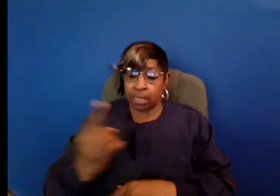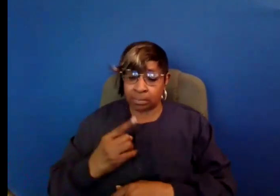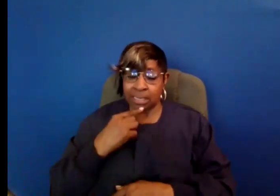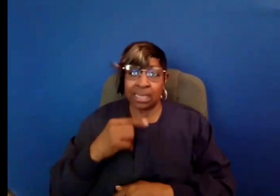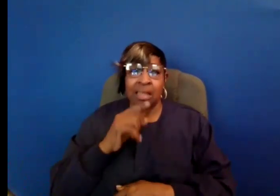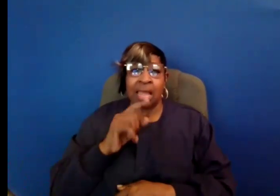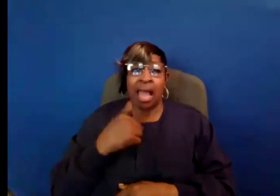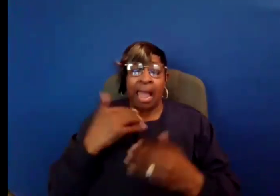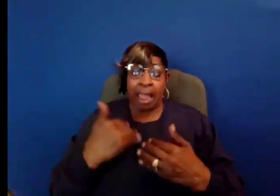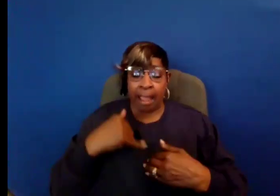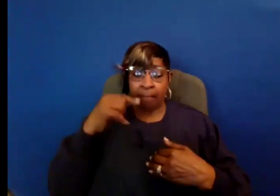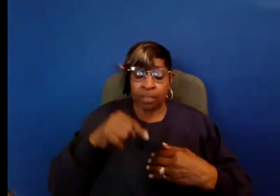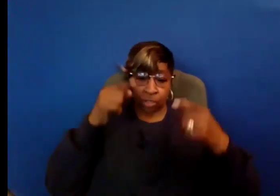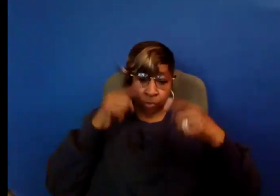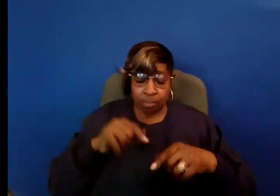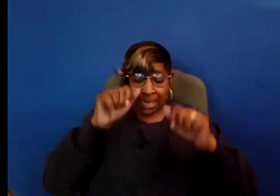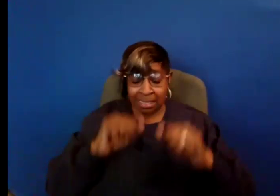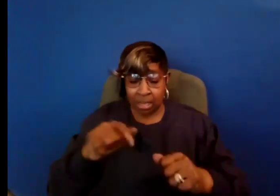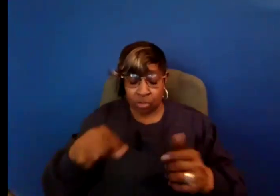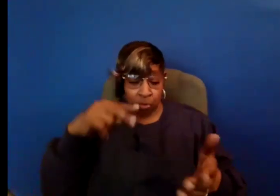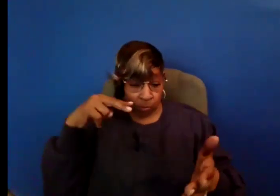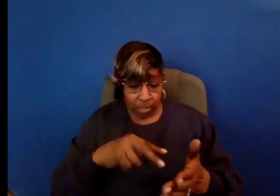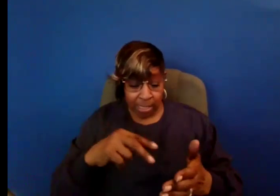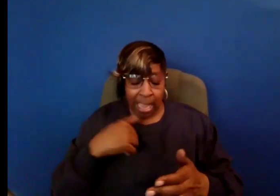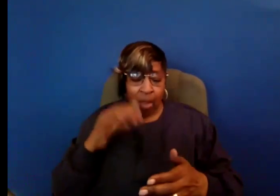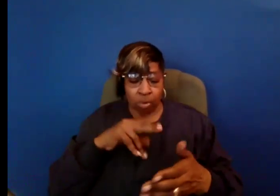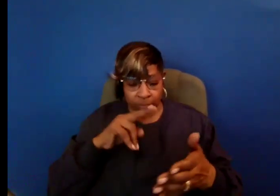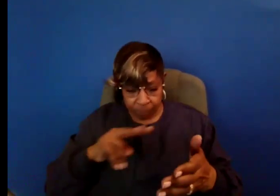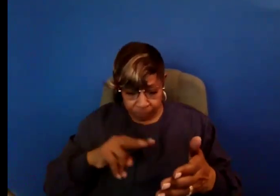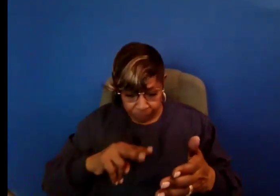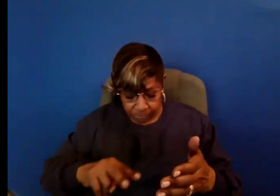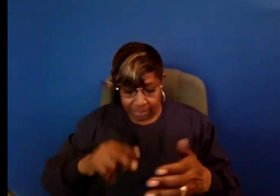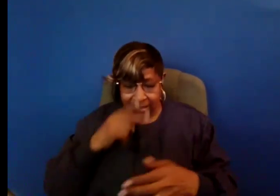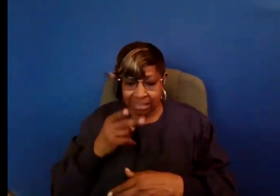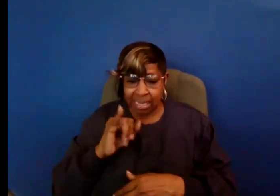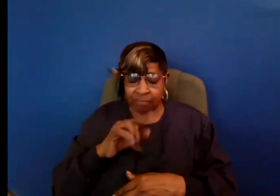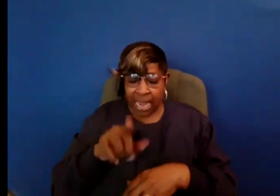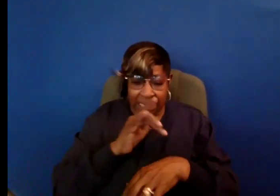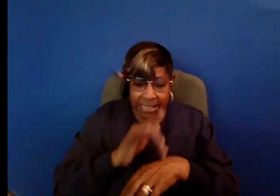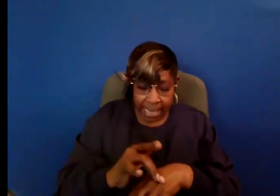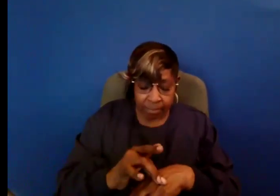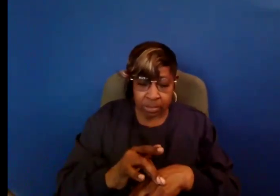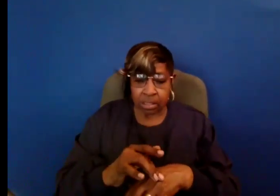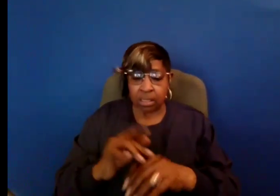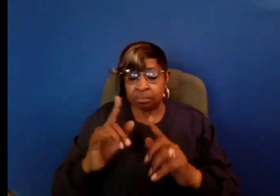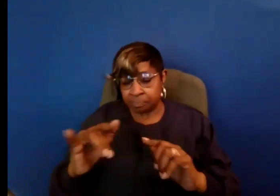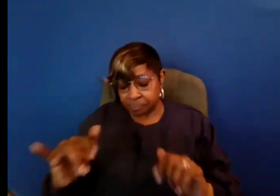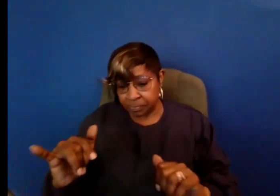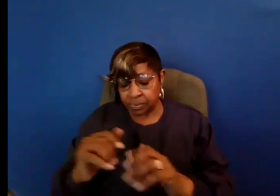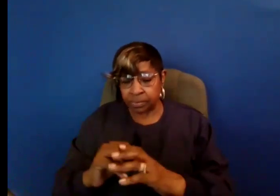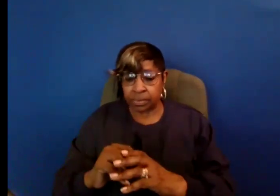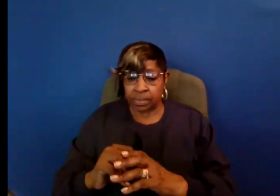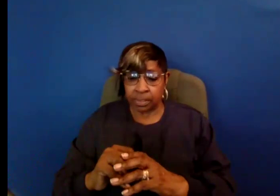I have this agreement, can you take a look at it? And I'll be looking through and I'll be looking to see if there are gaps, holes, et cetera, in that sense.